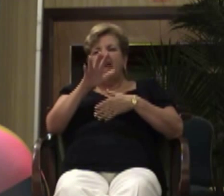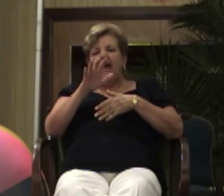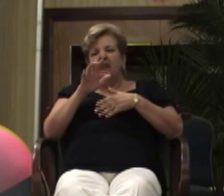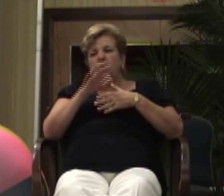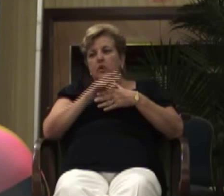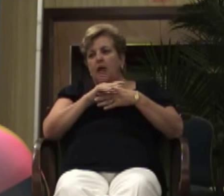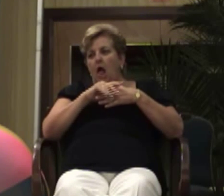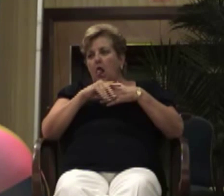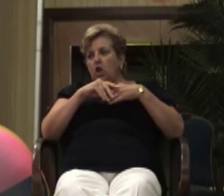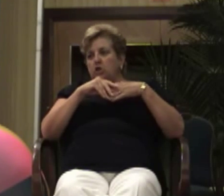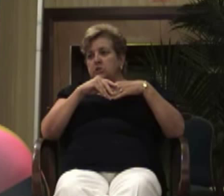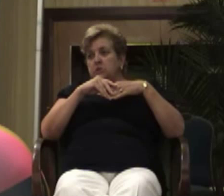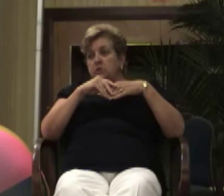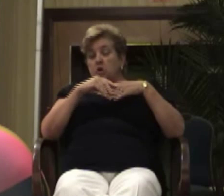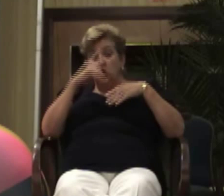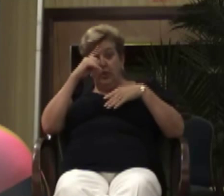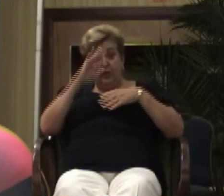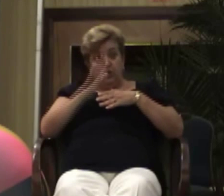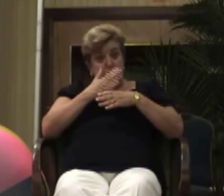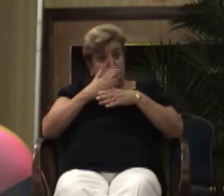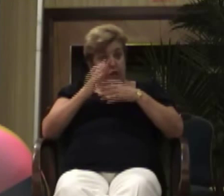Did she share with me? No.